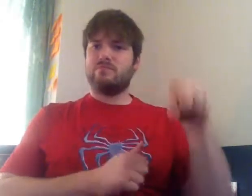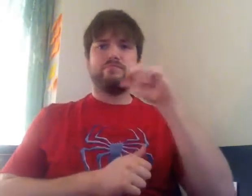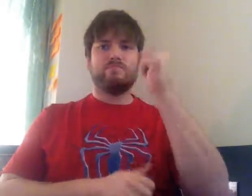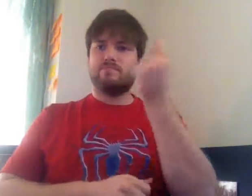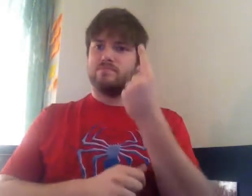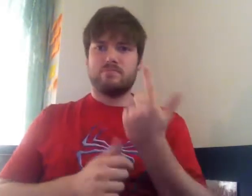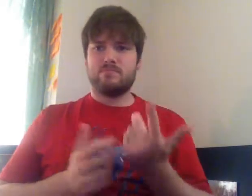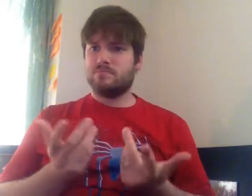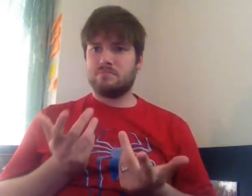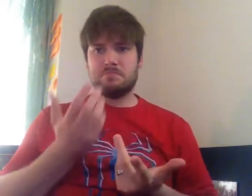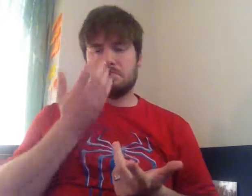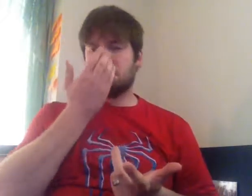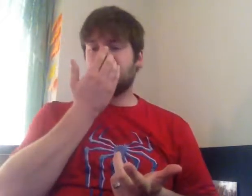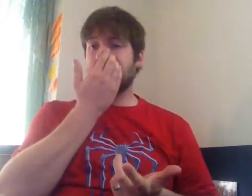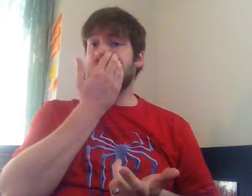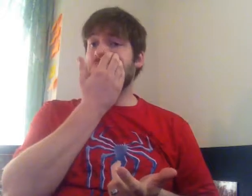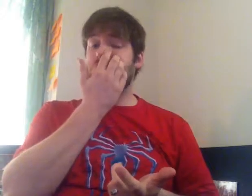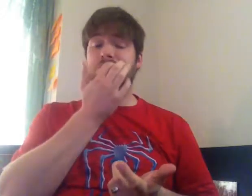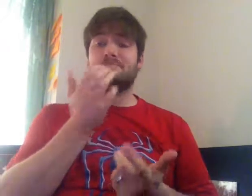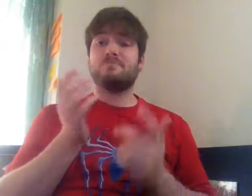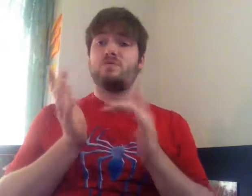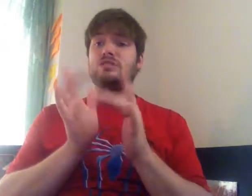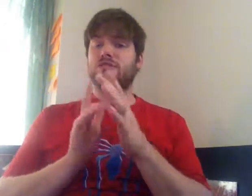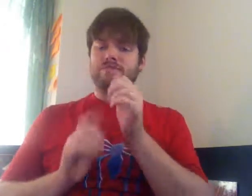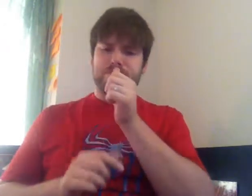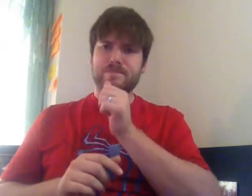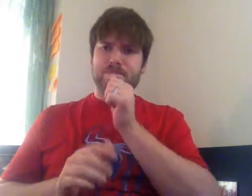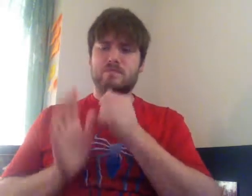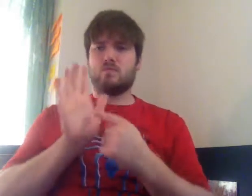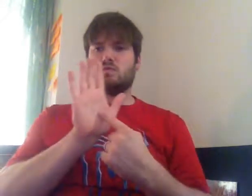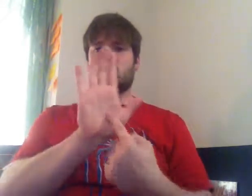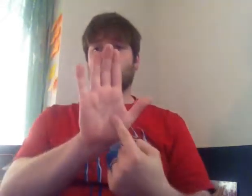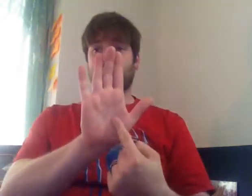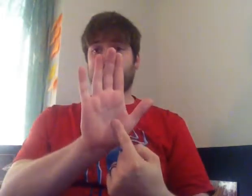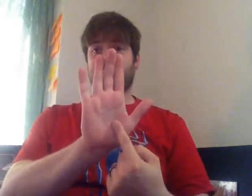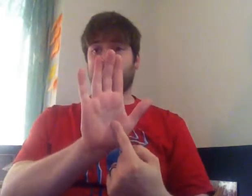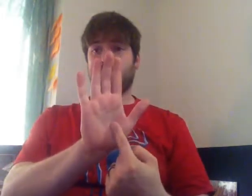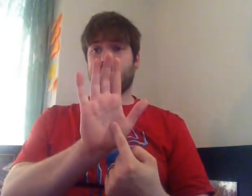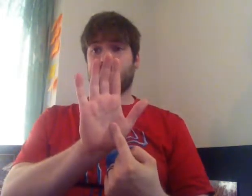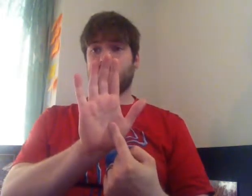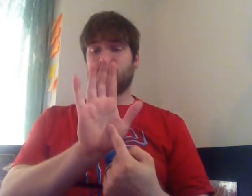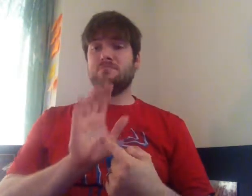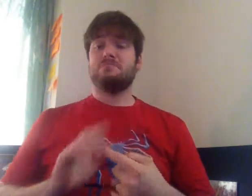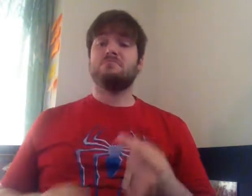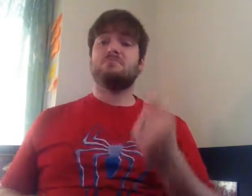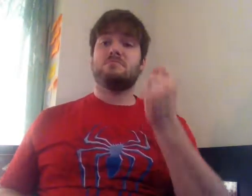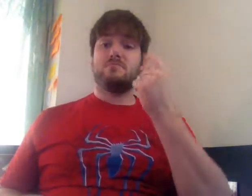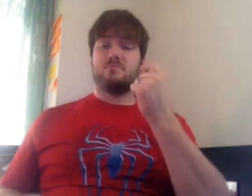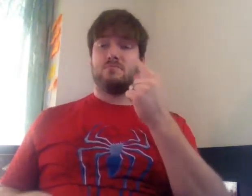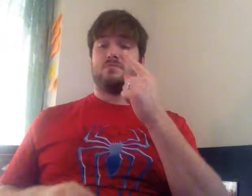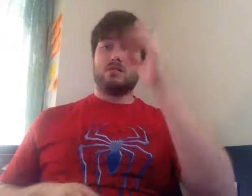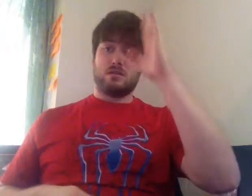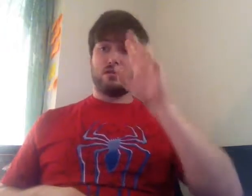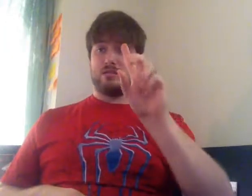right. I'm driving right through the Tampa Bay area, which is home to some 4.3 million people or so. They're waking up to this reality, this harsh reality. It has been